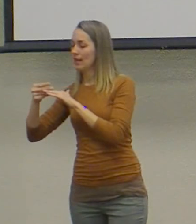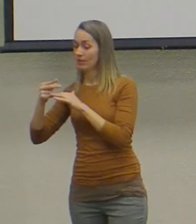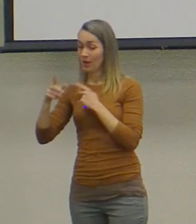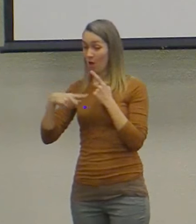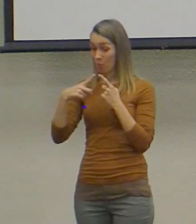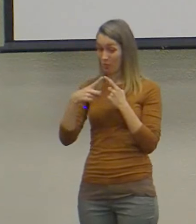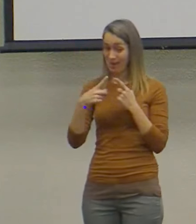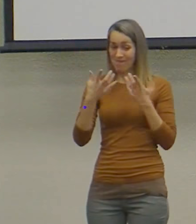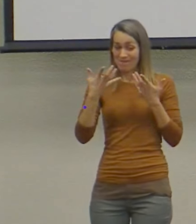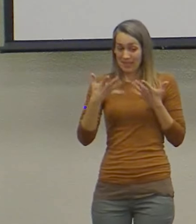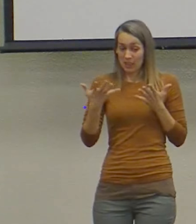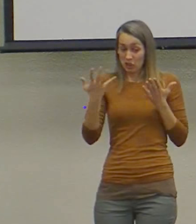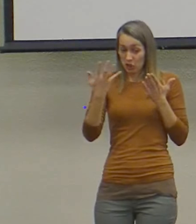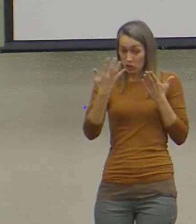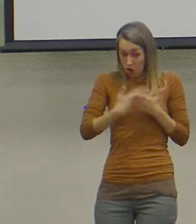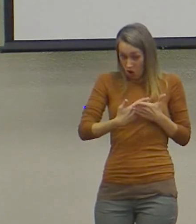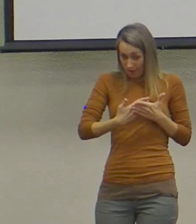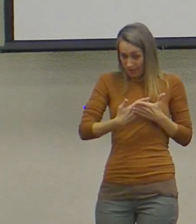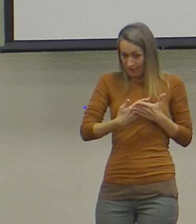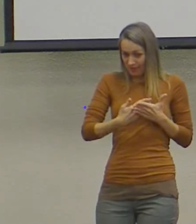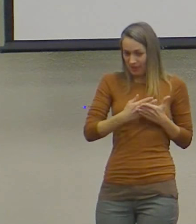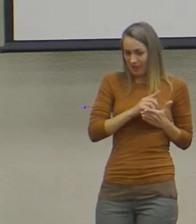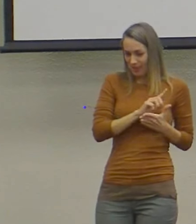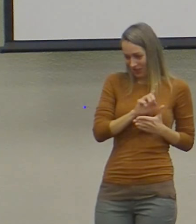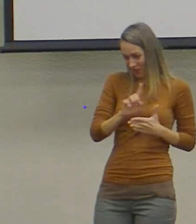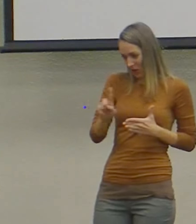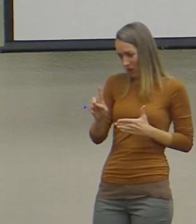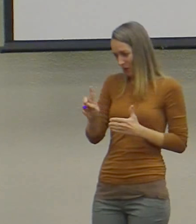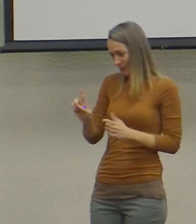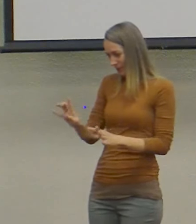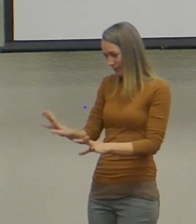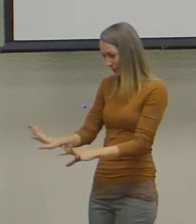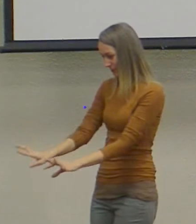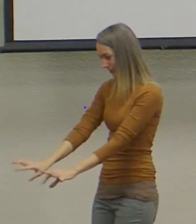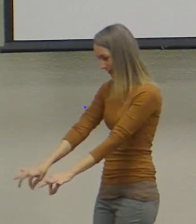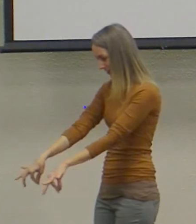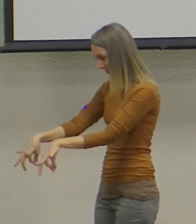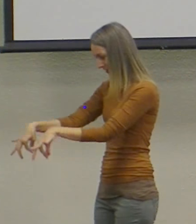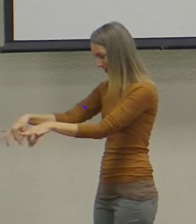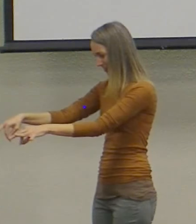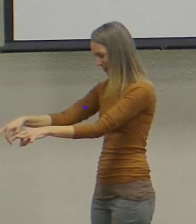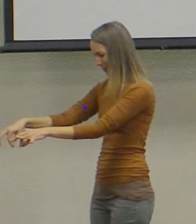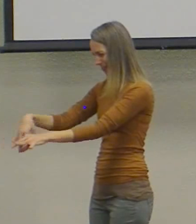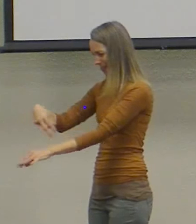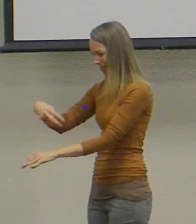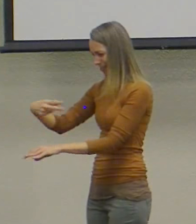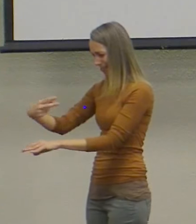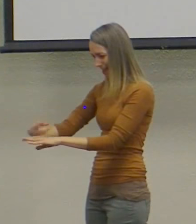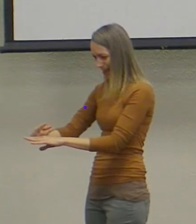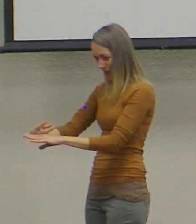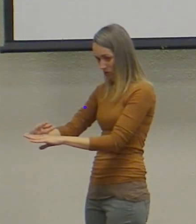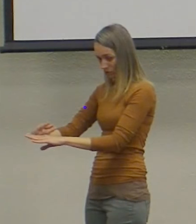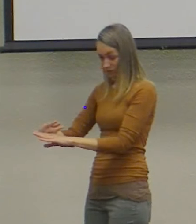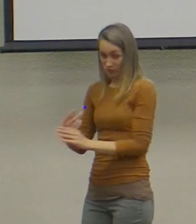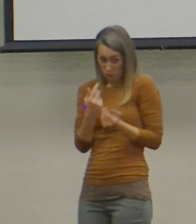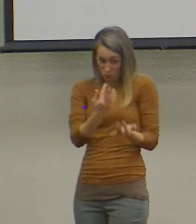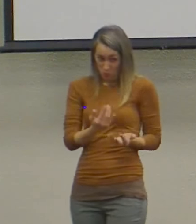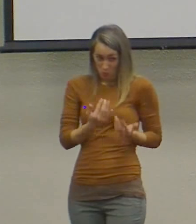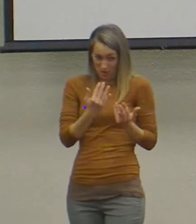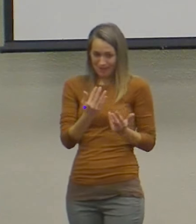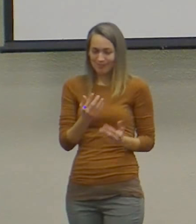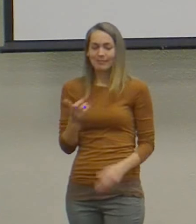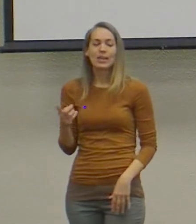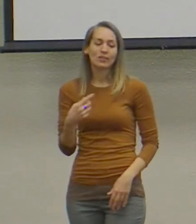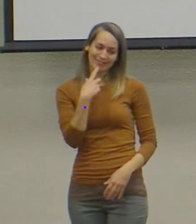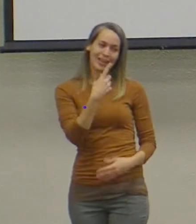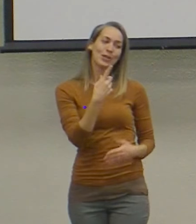dark, go, lift the covers off of his feet and lie down at his feet and wait. And he will tell you